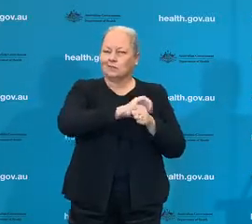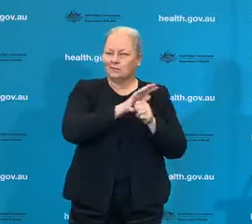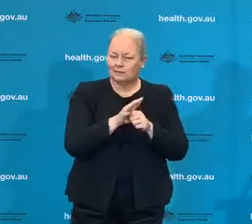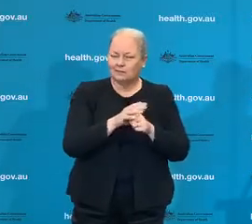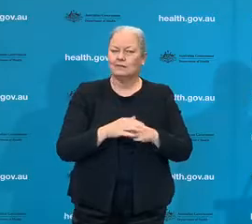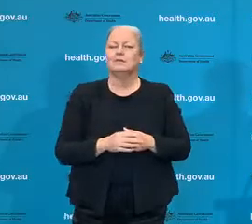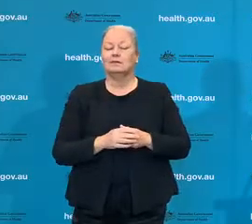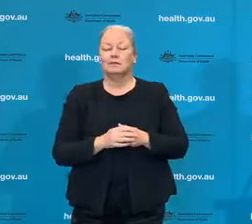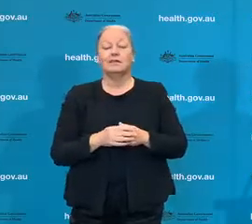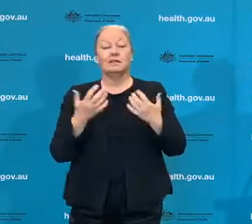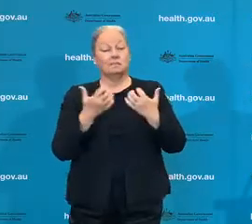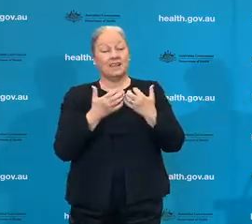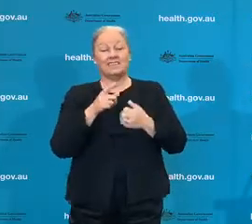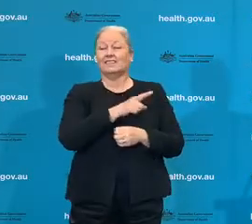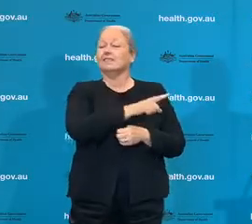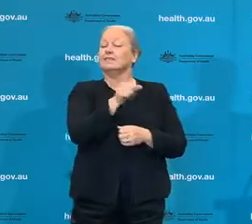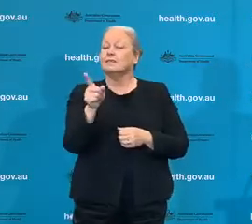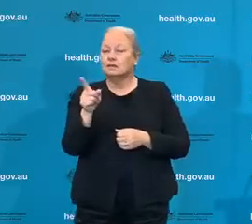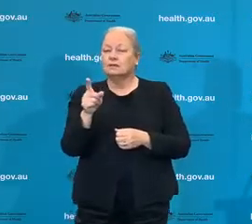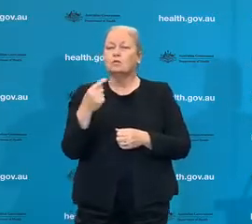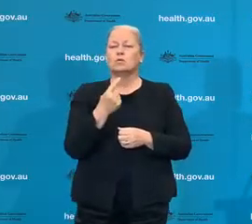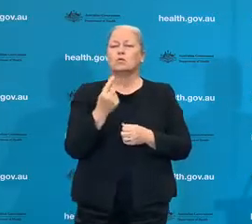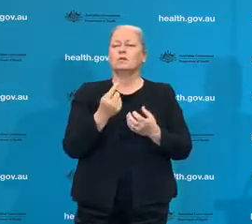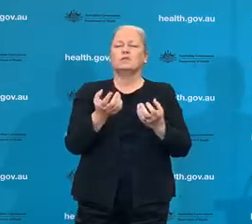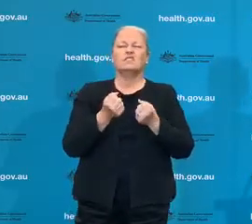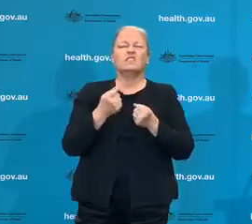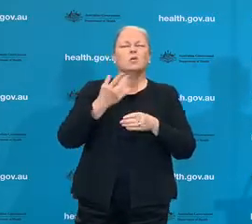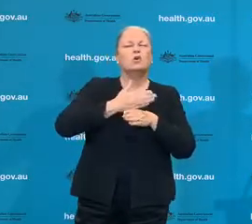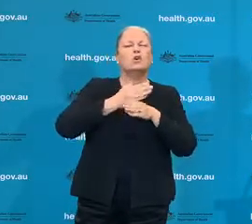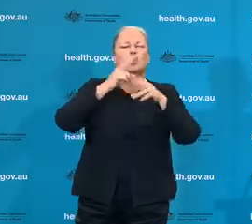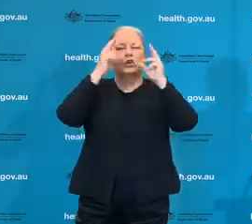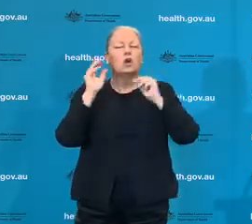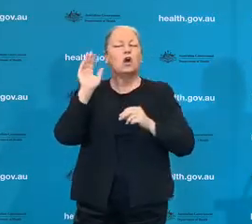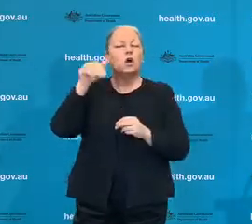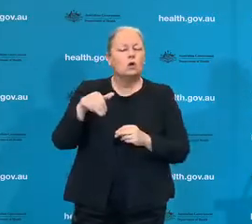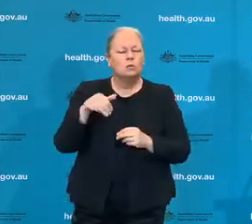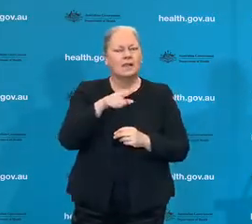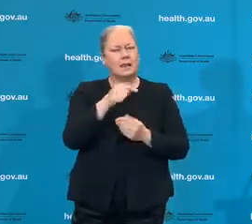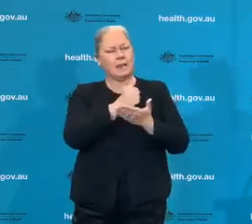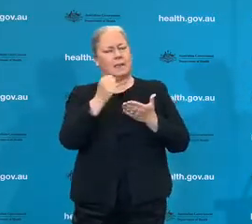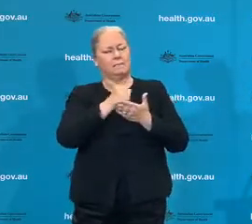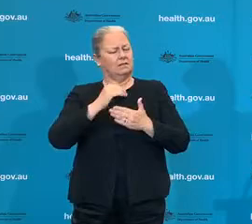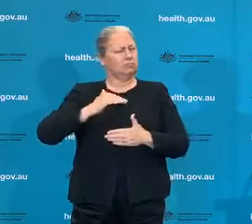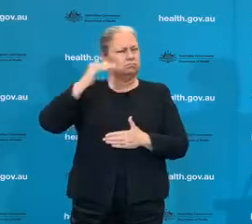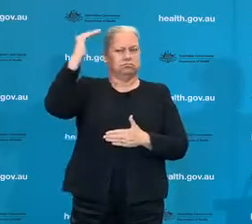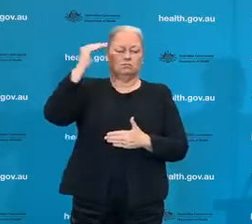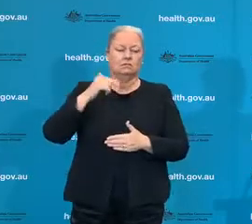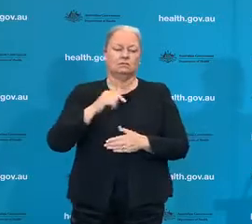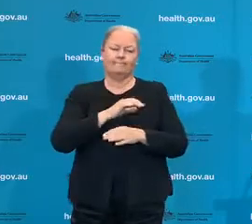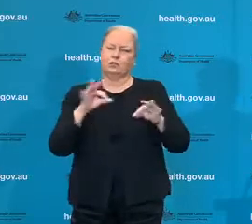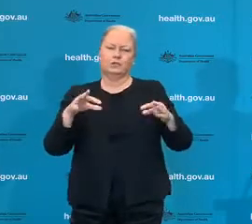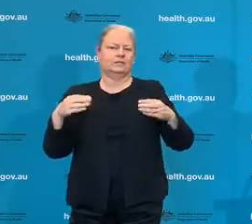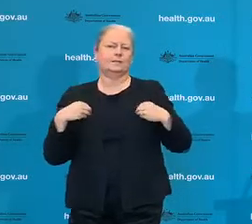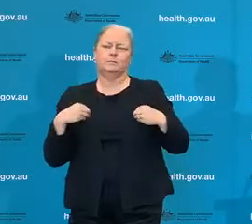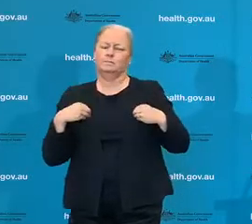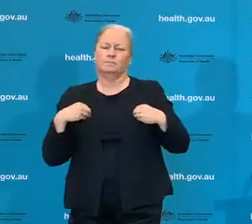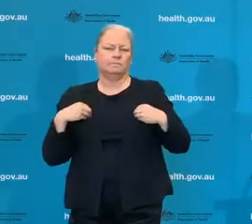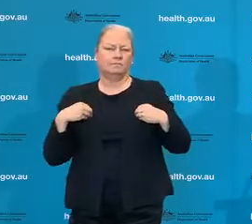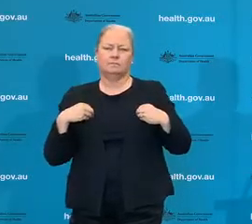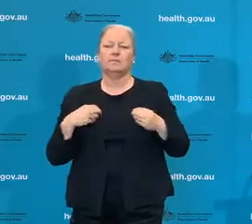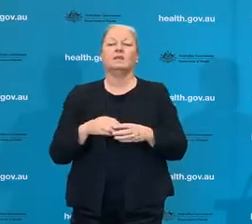and residential aged care workers becoming infected is not an acceptable figure for any government, either the